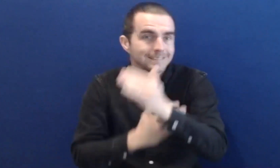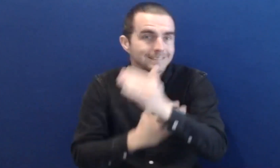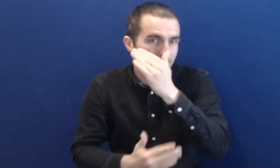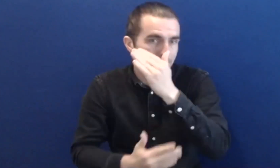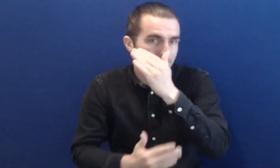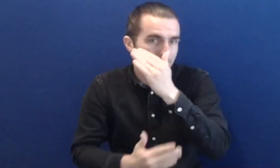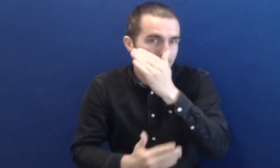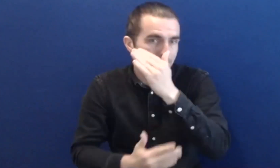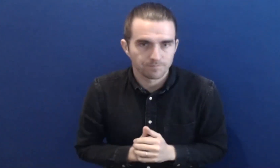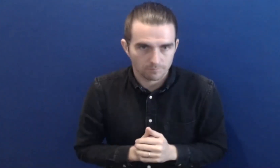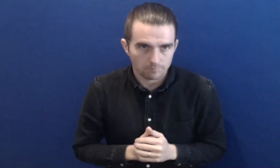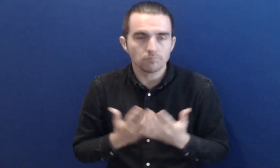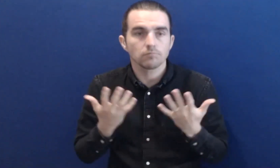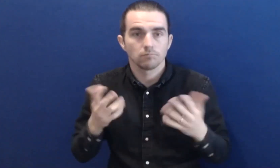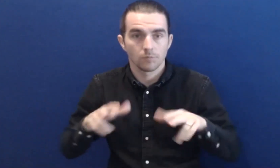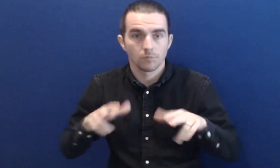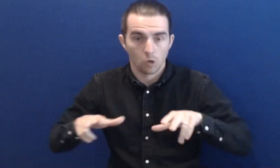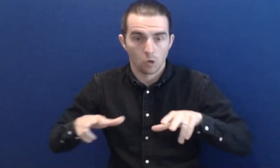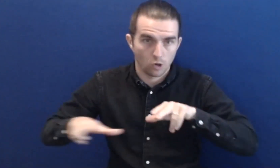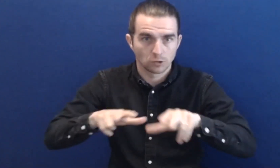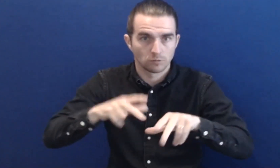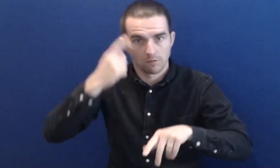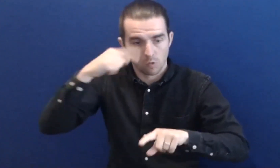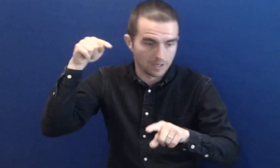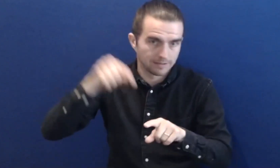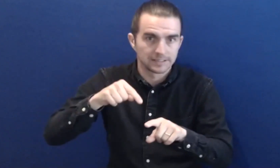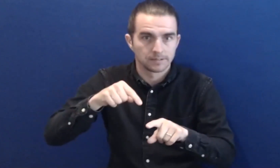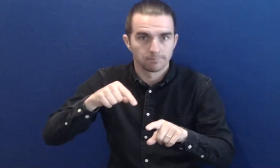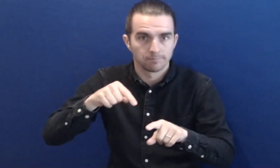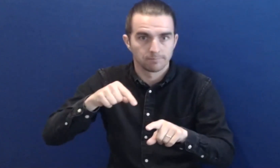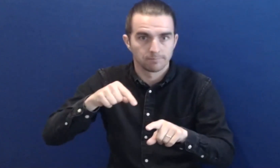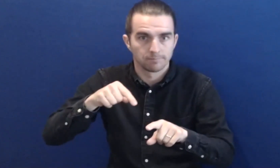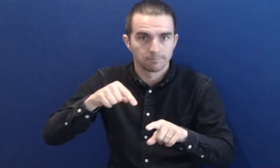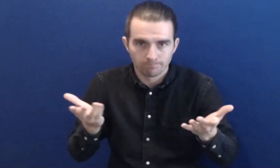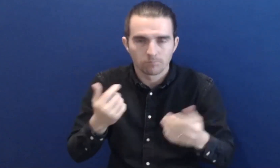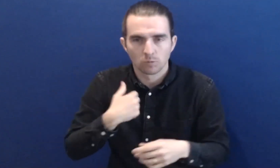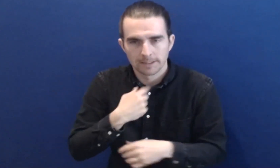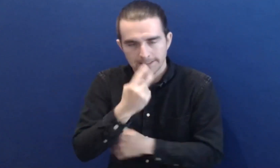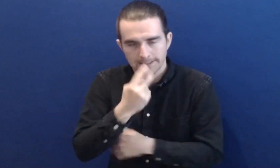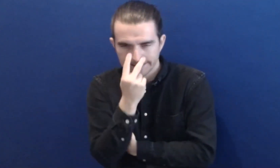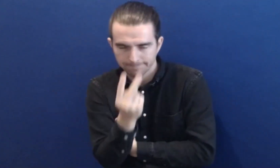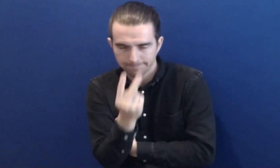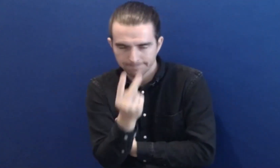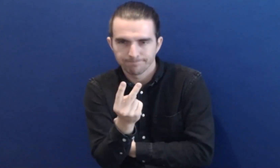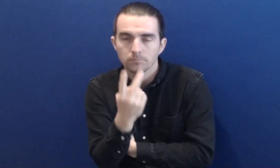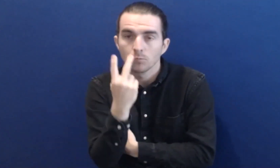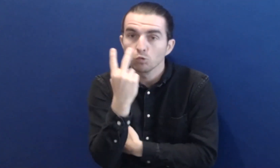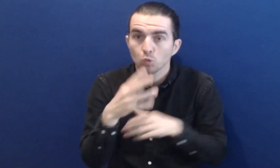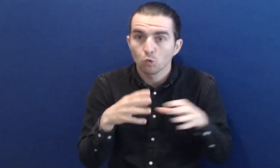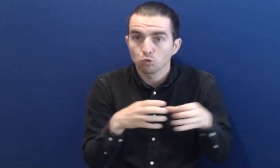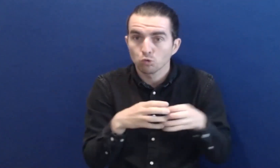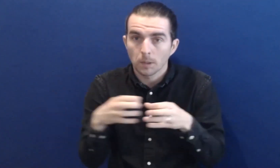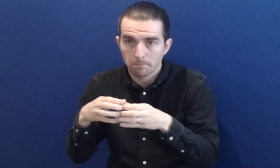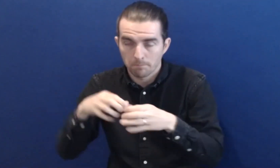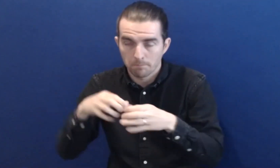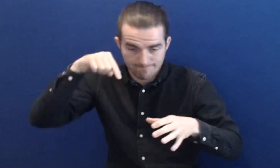with the 2 groups within the IDDC in terms of CBID, Community-Based Inclusive Development.